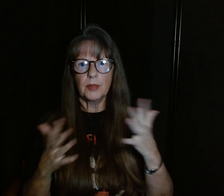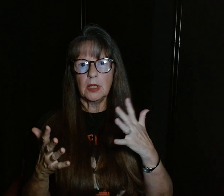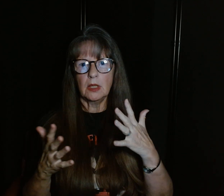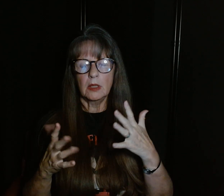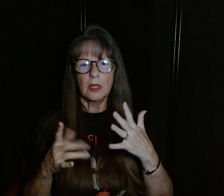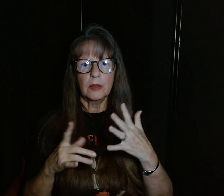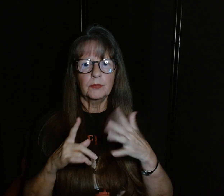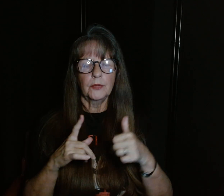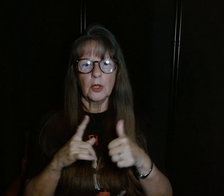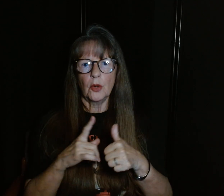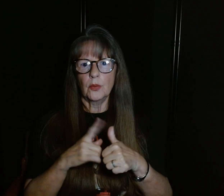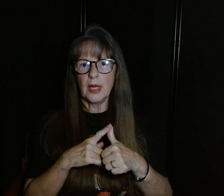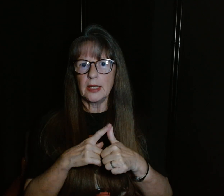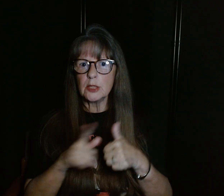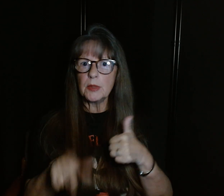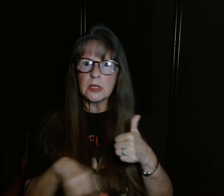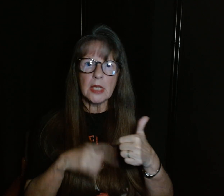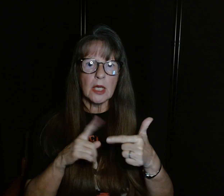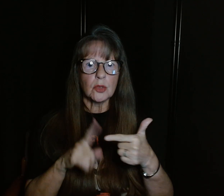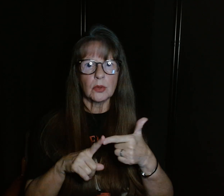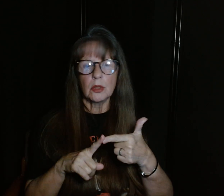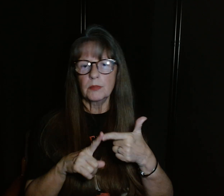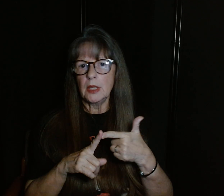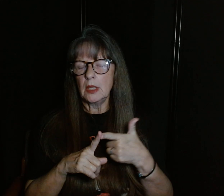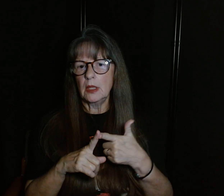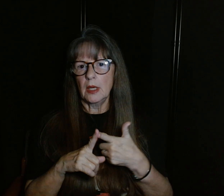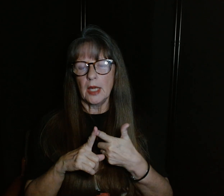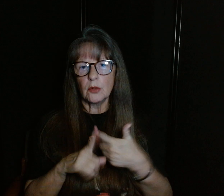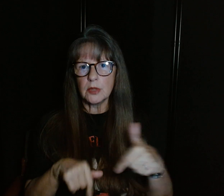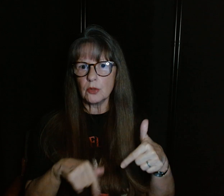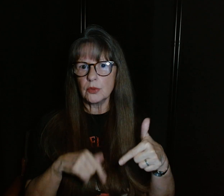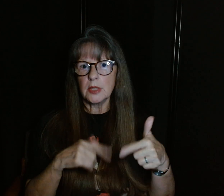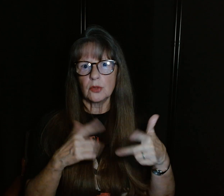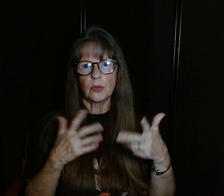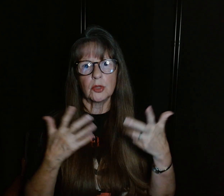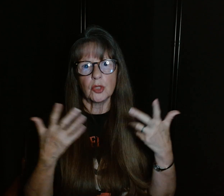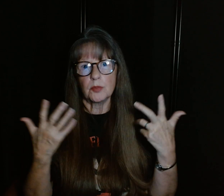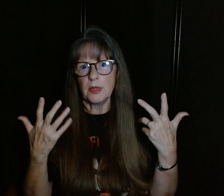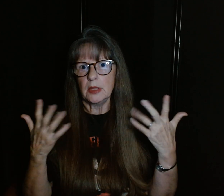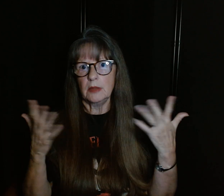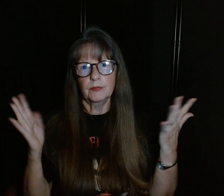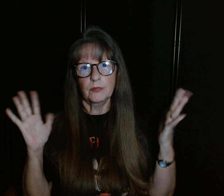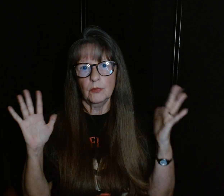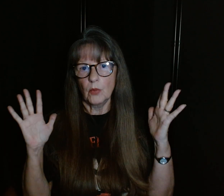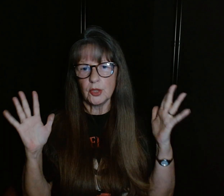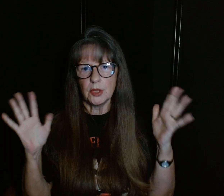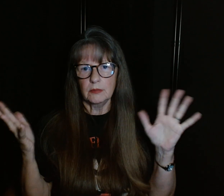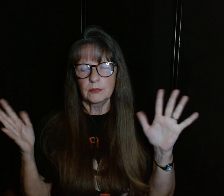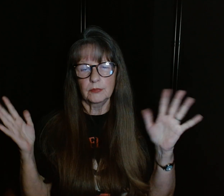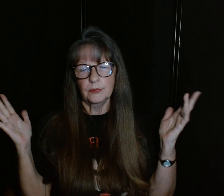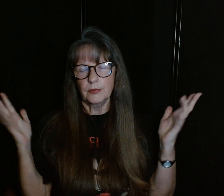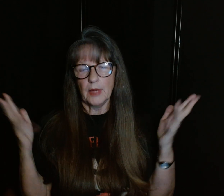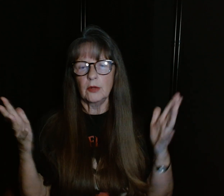be, gay lesbian sex, or it could be heterosexual sex, or it could just be watching.